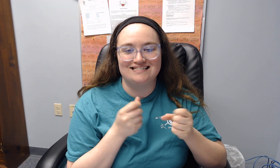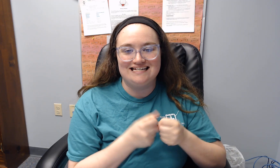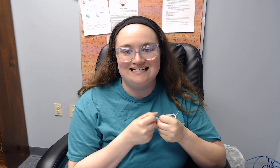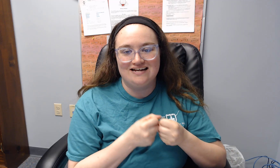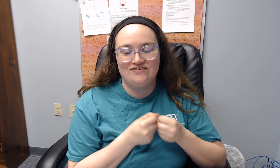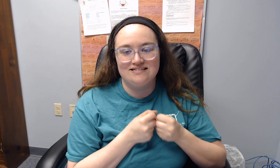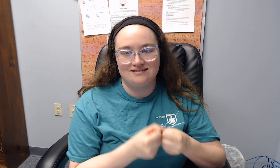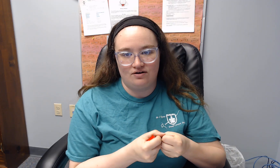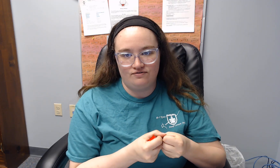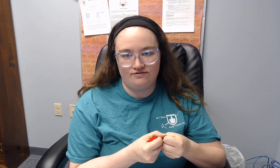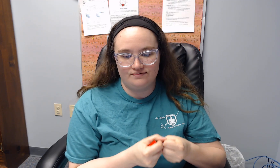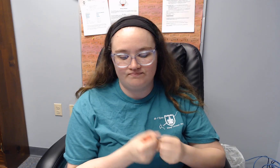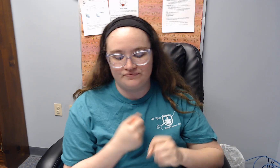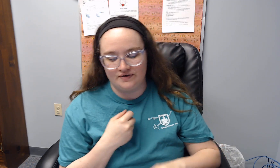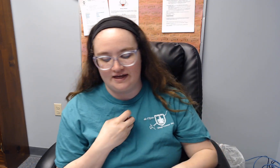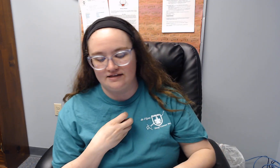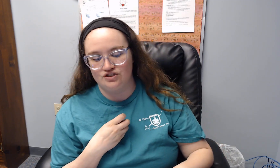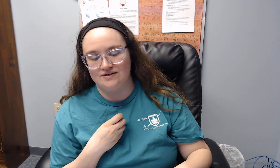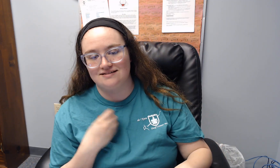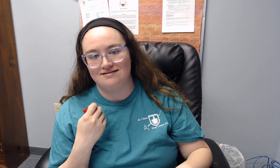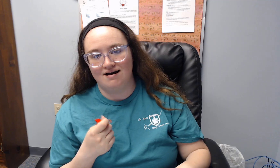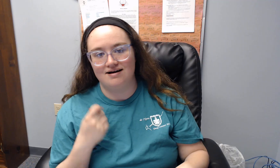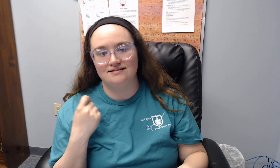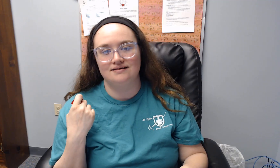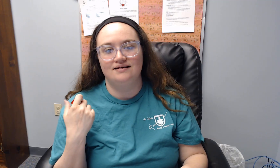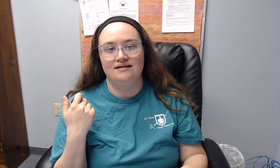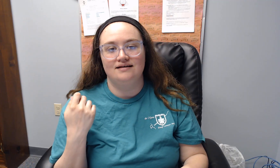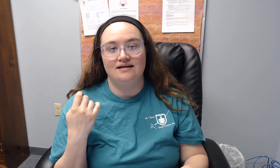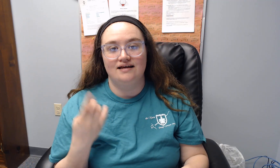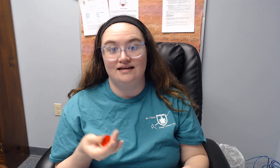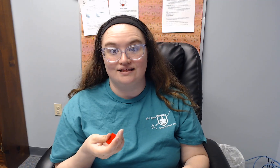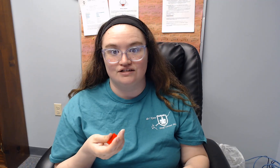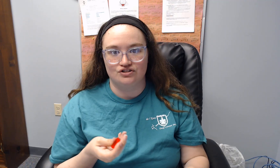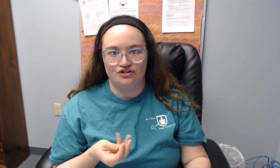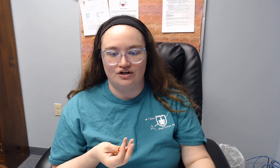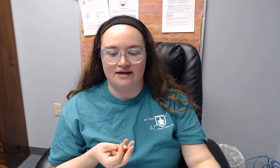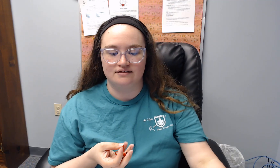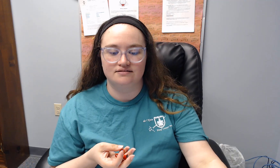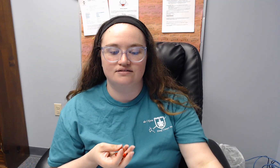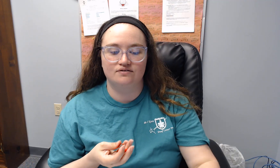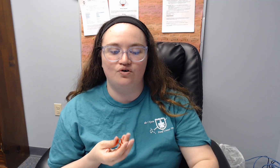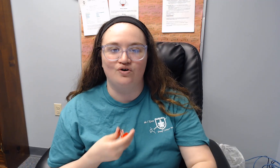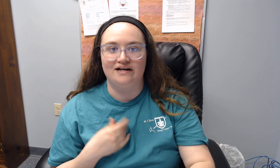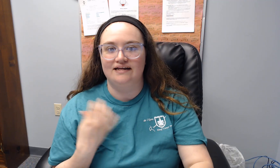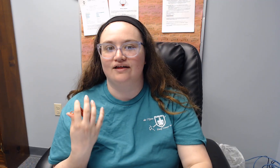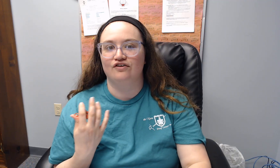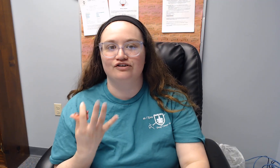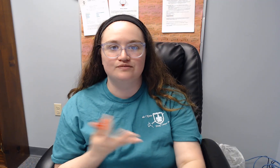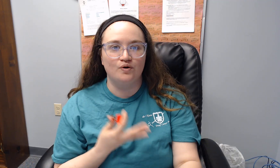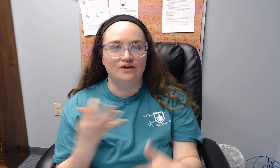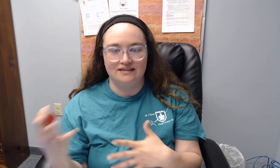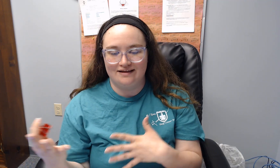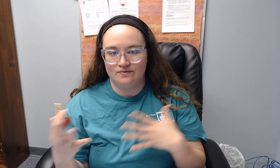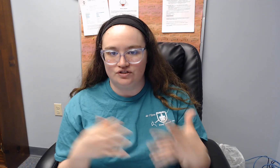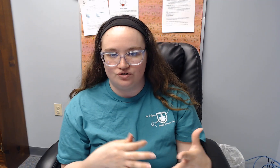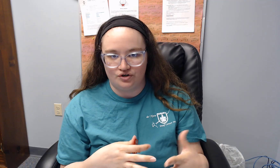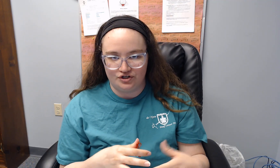and of itself. Okay, so it is not English on your hands or any other spoken language on your hands.